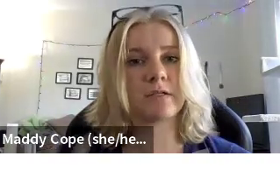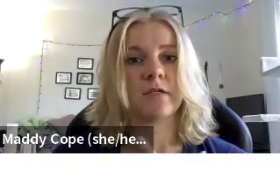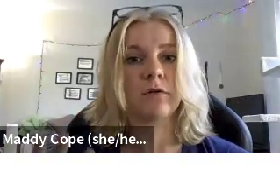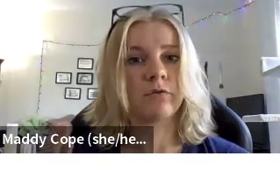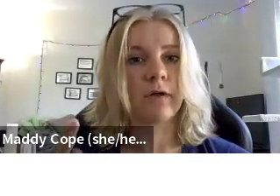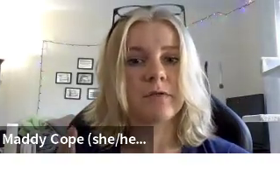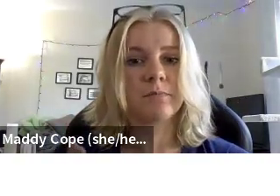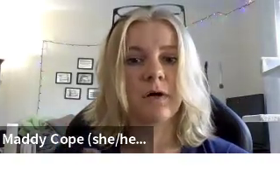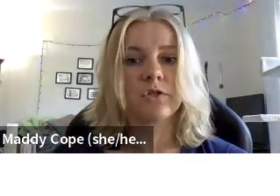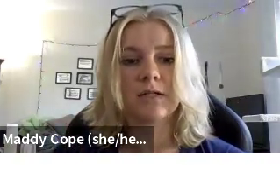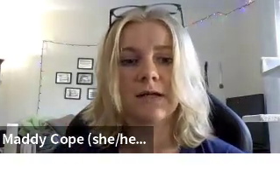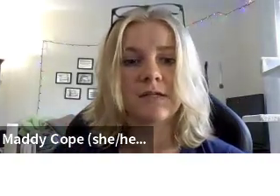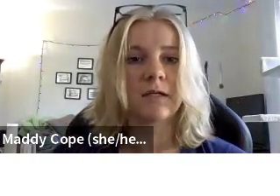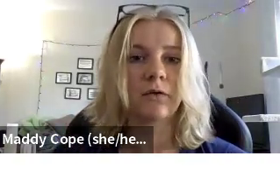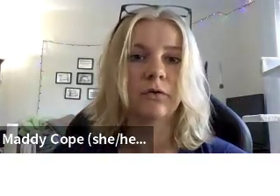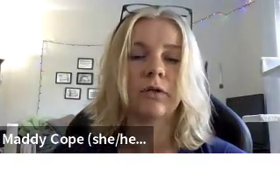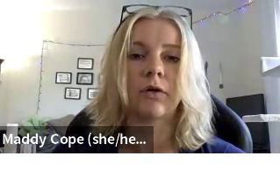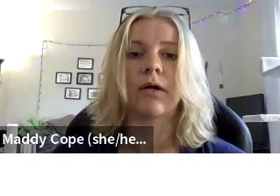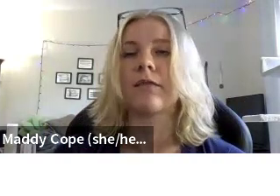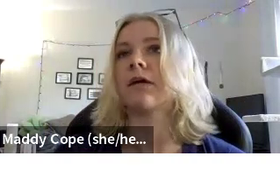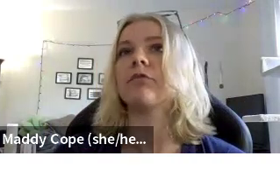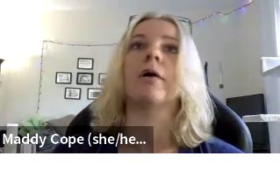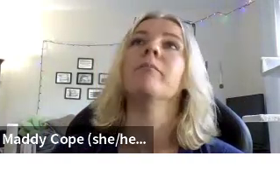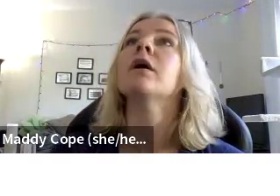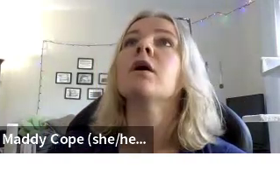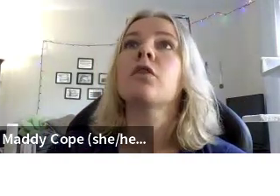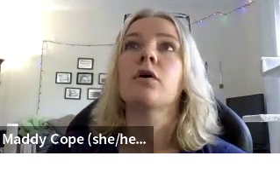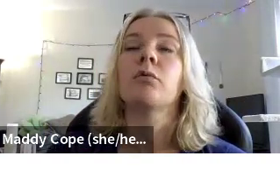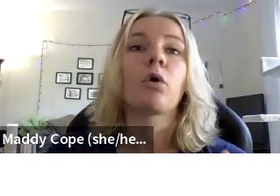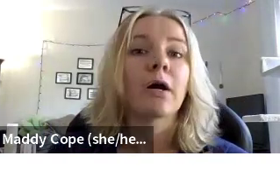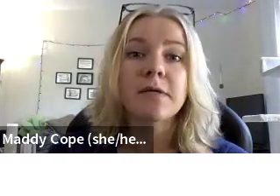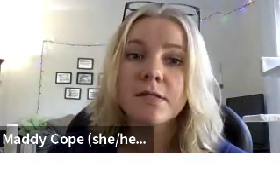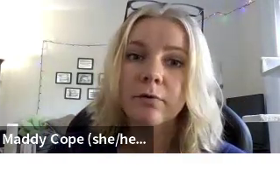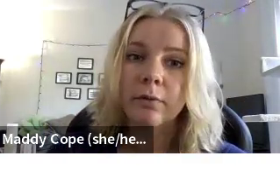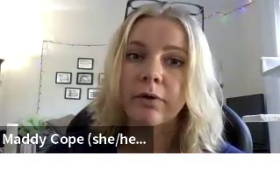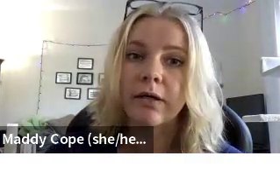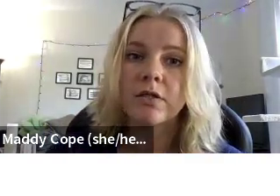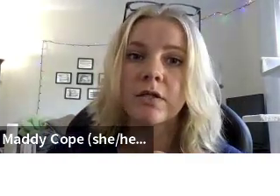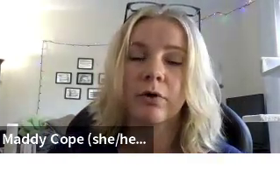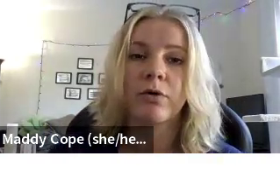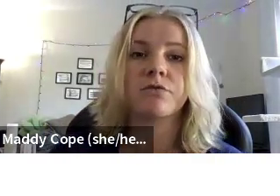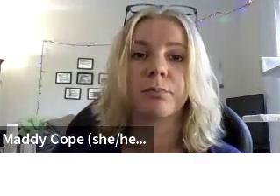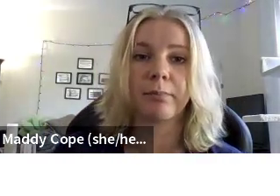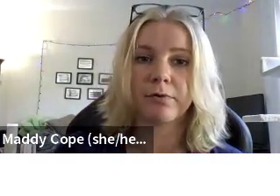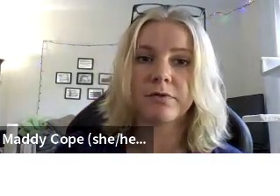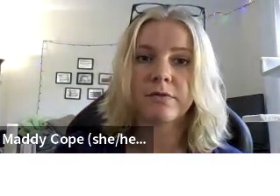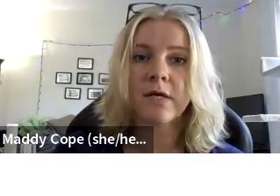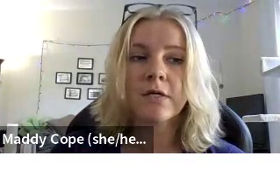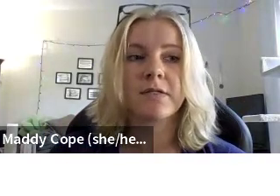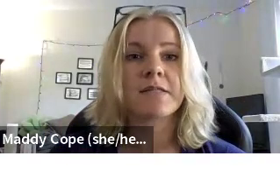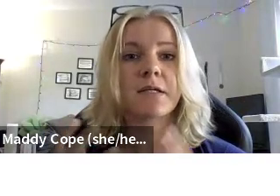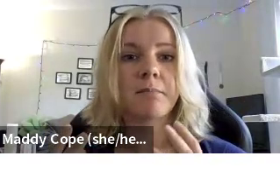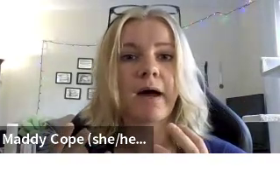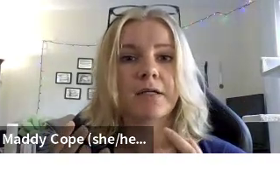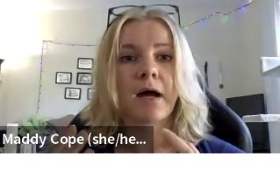we continue to develop this project. And that's going to include, anything from the requirements that we're going to put into the request for proposals. So